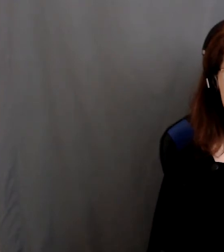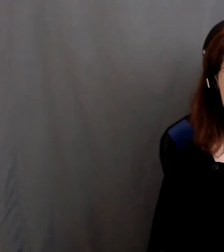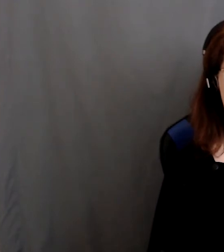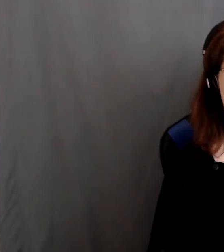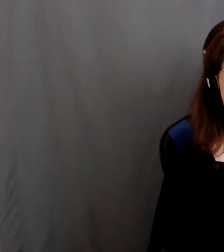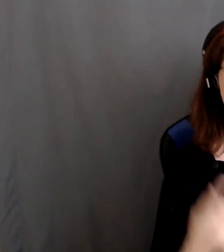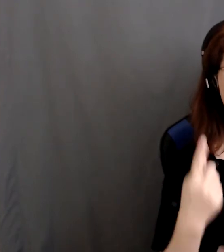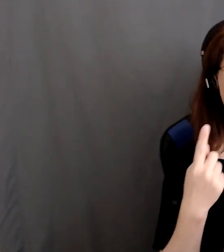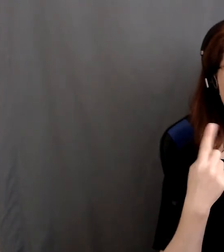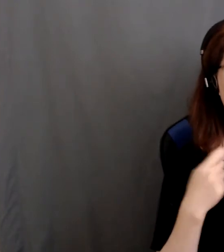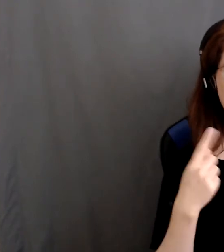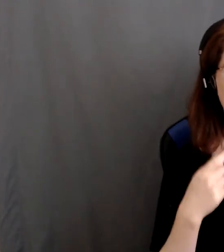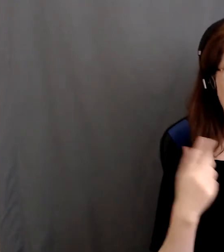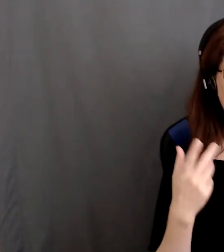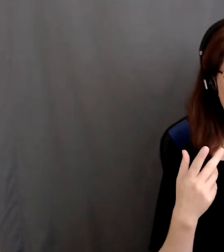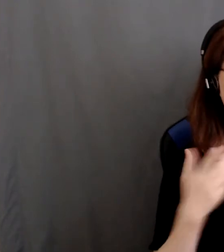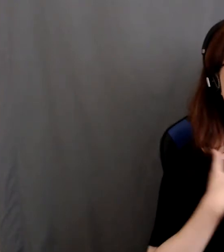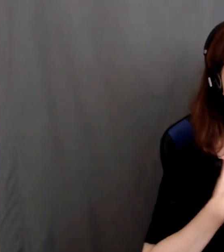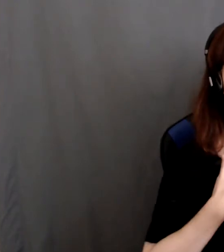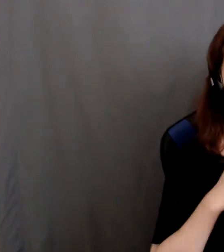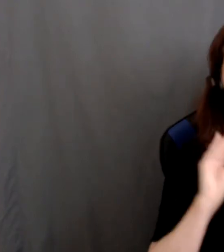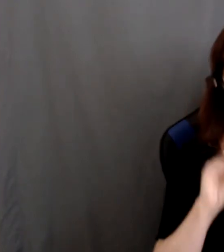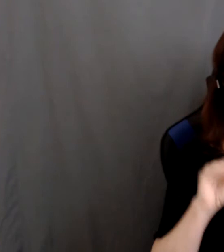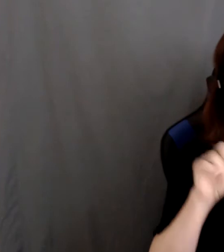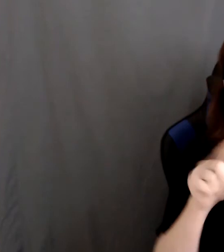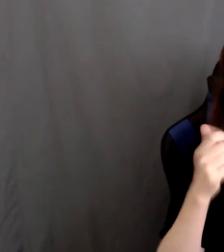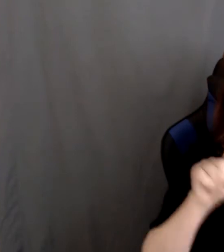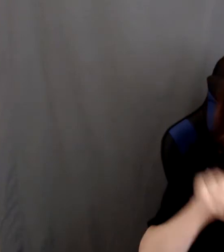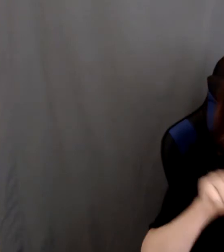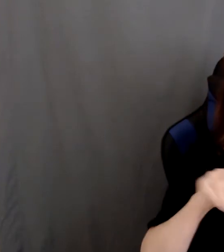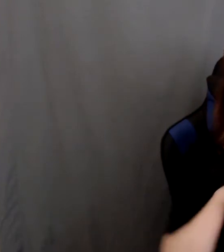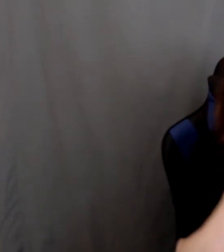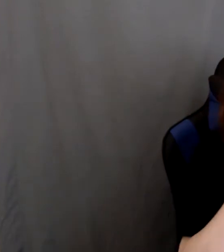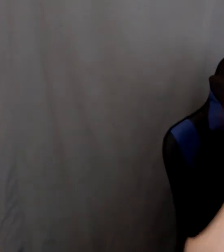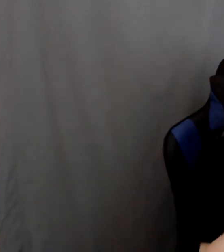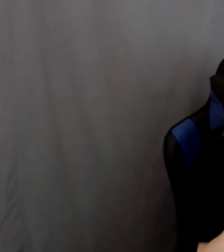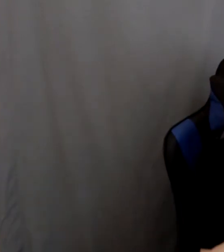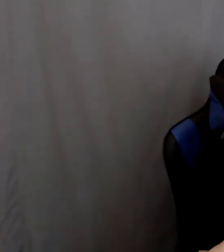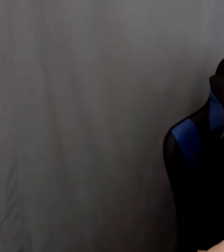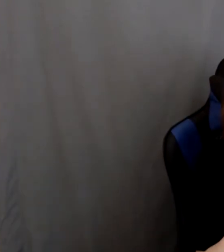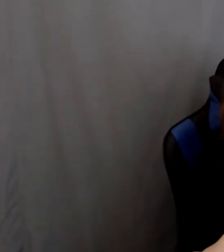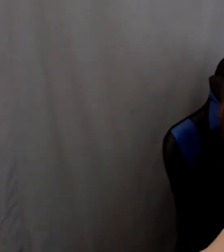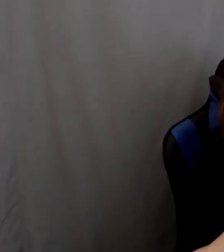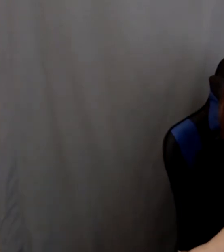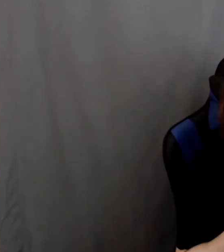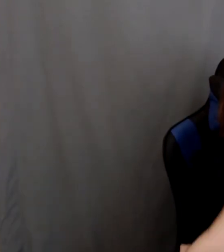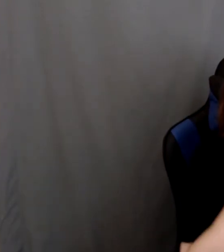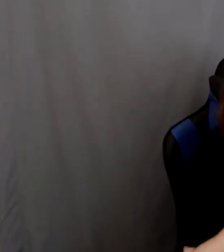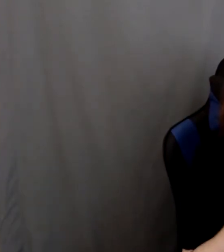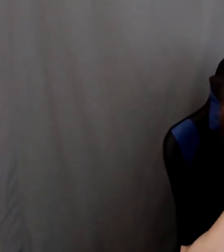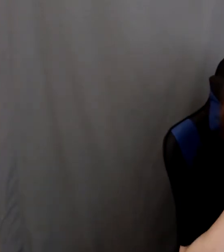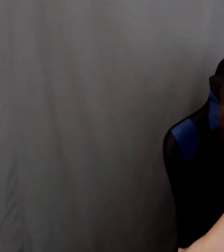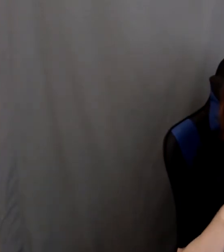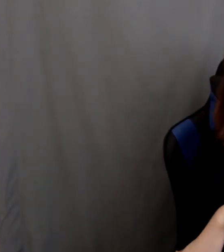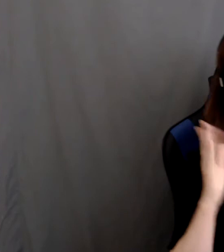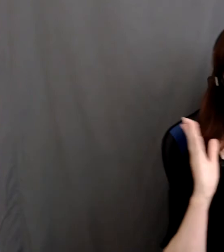Questions, we'd like to have you put in the Q&A box. It makes it a lot easier for me to read to the